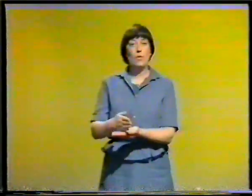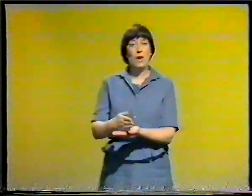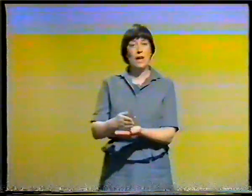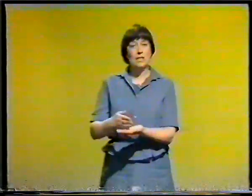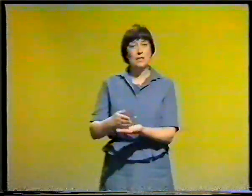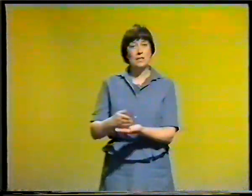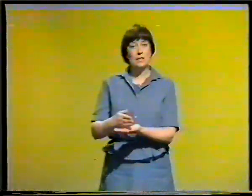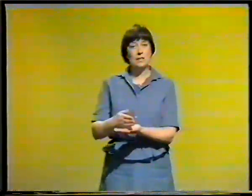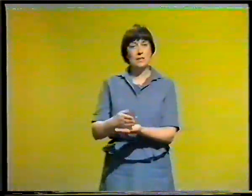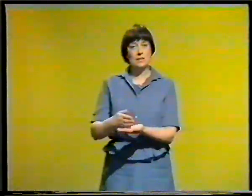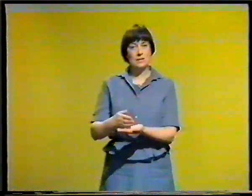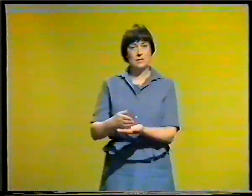Bread.